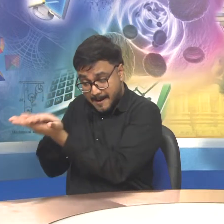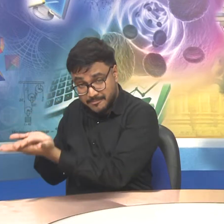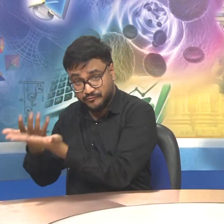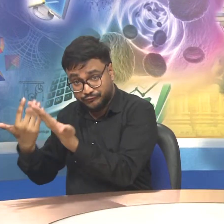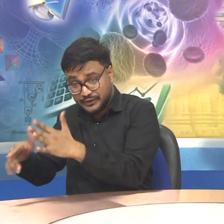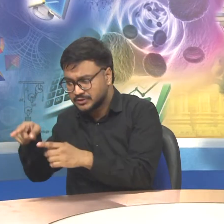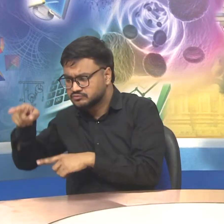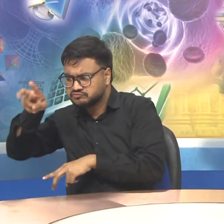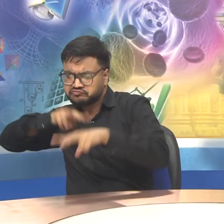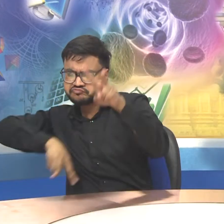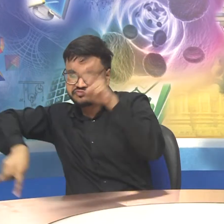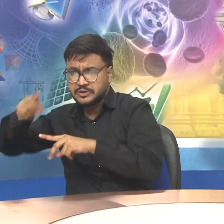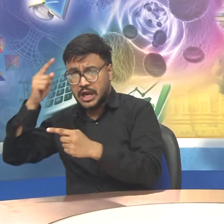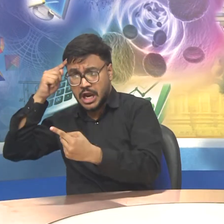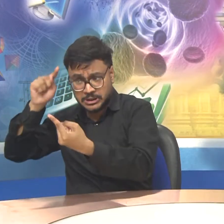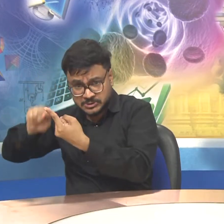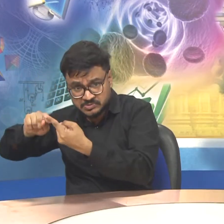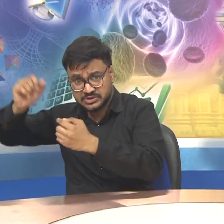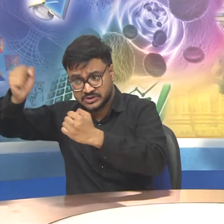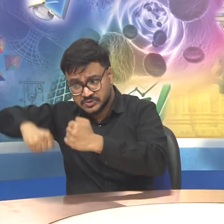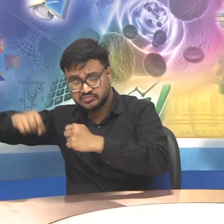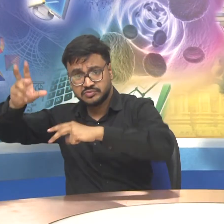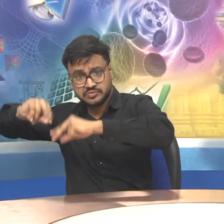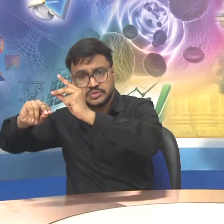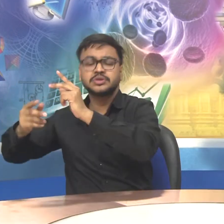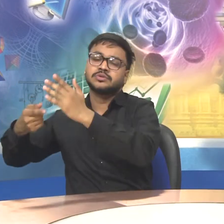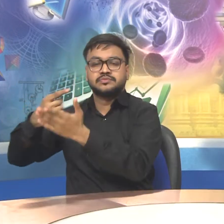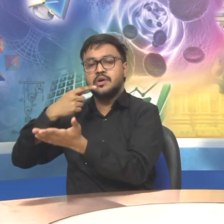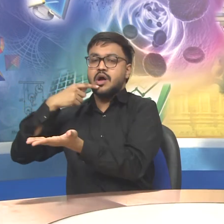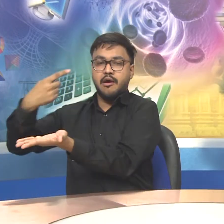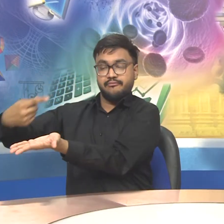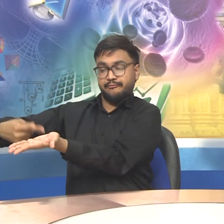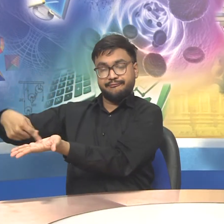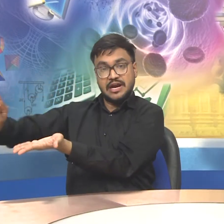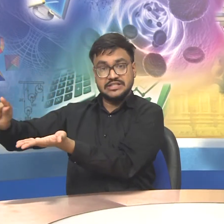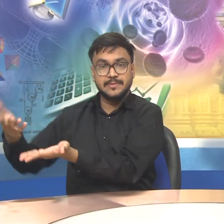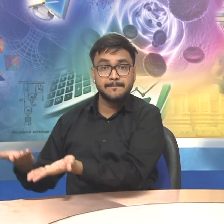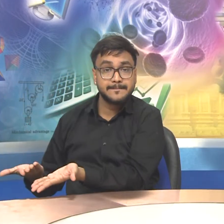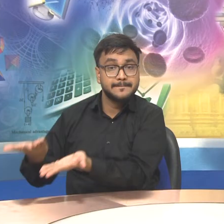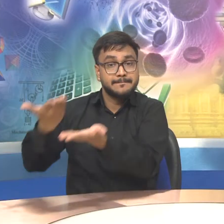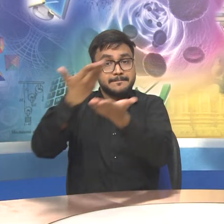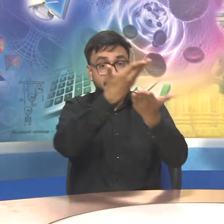After the law, ministry formally recommends these names to him.